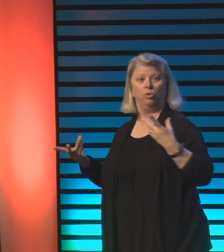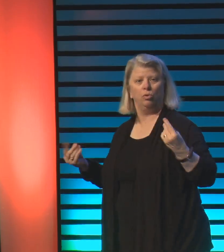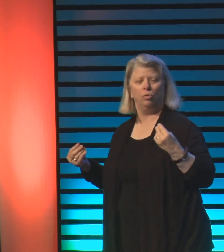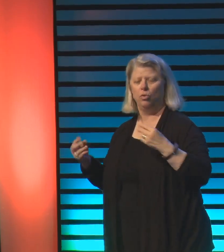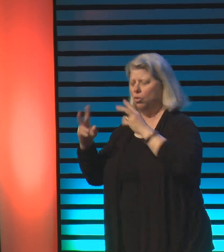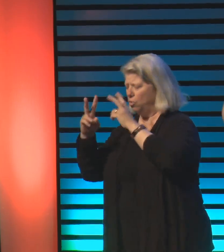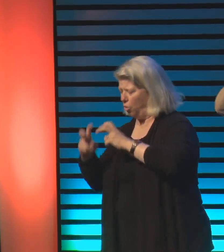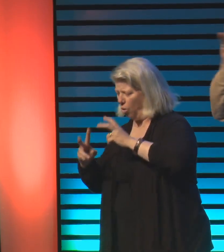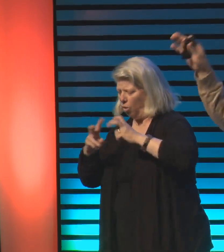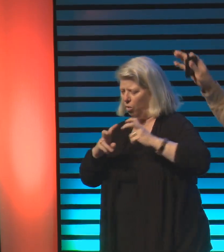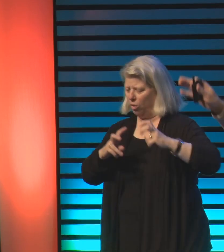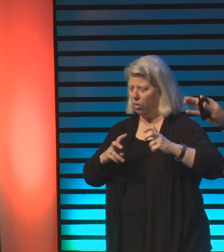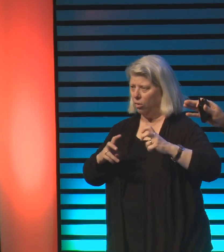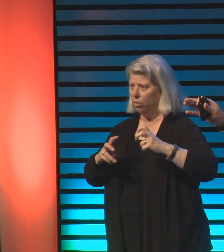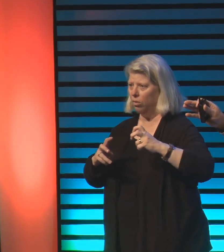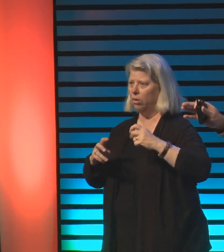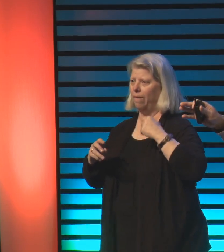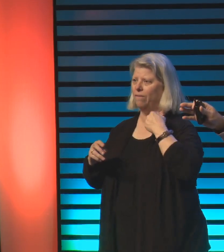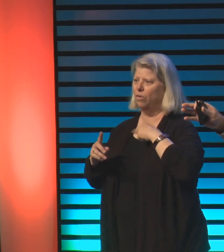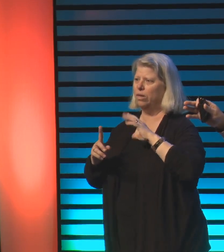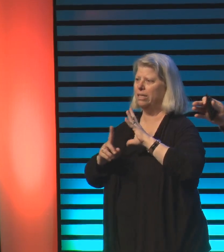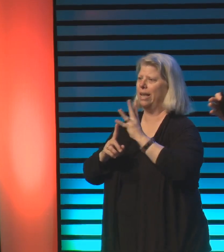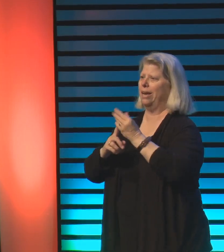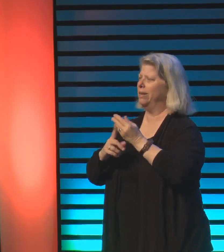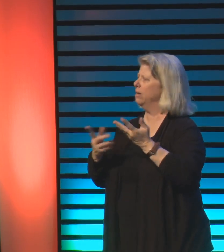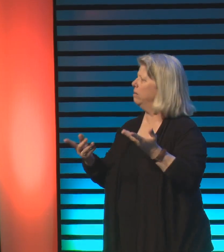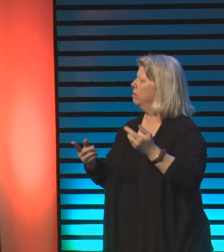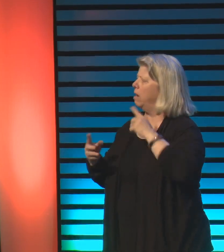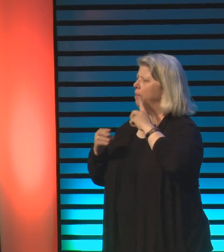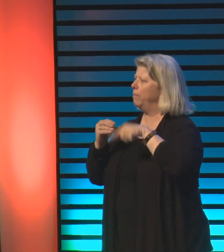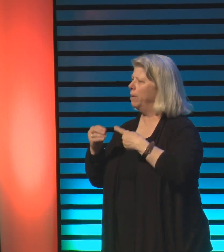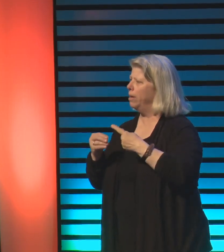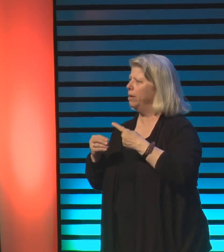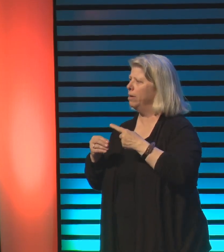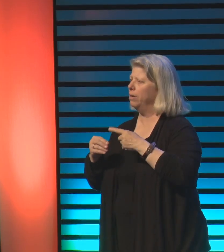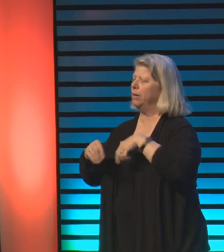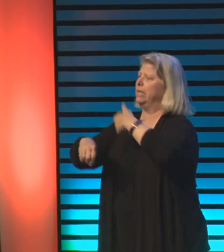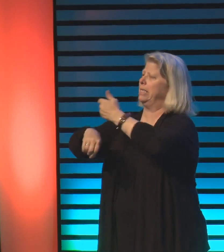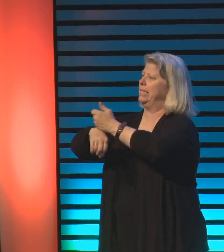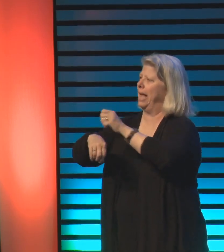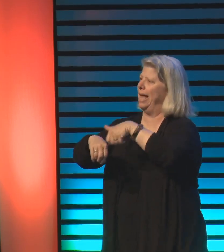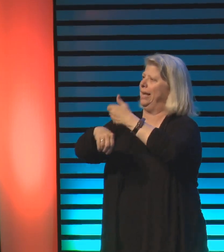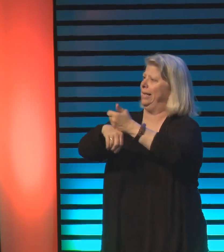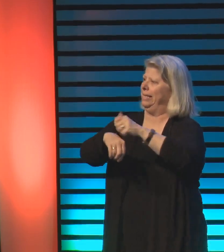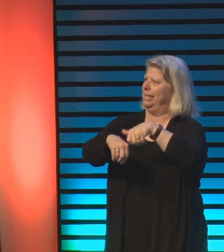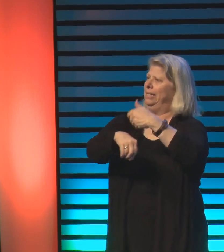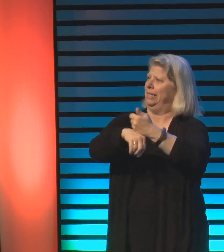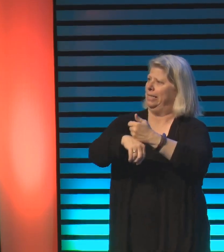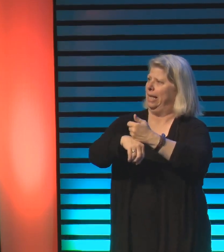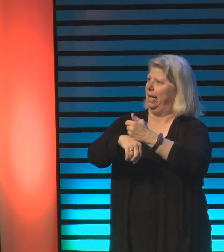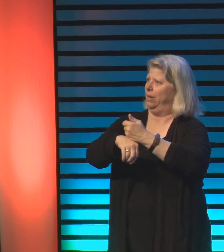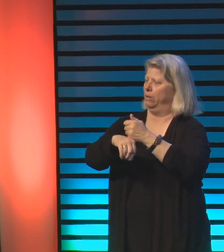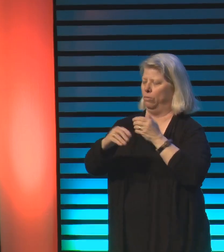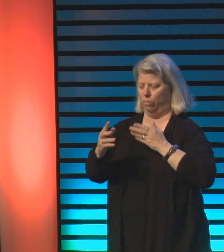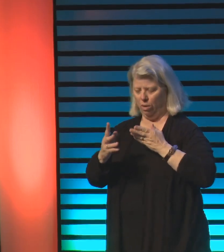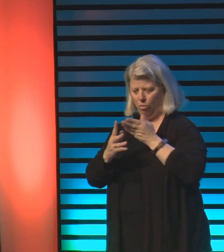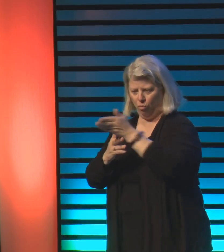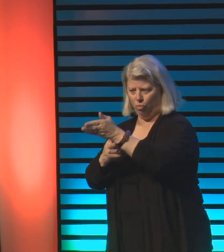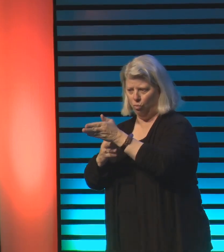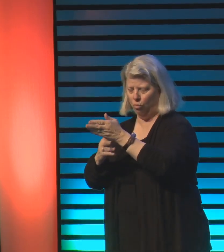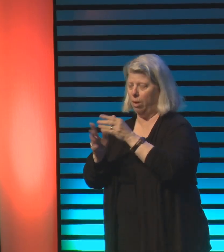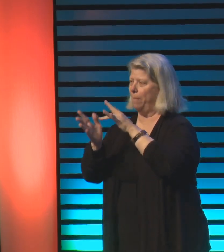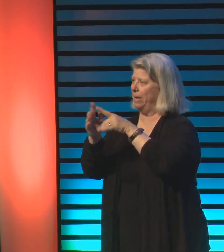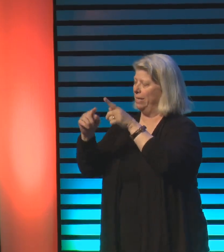at these. We're going to talk about 7, okay? We're going to talk about 7 things that we can run through the medicine wheel that will help